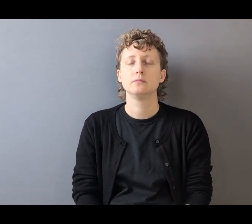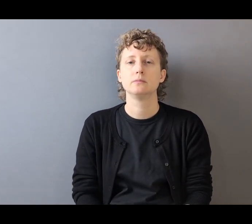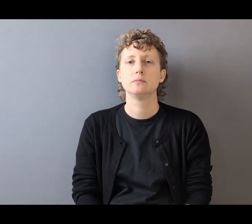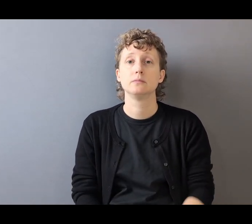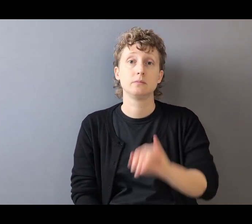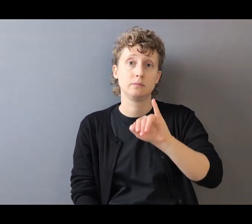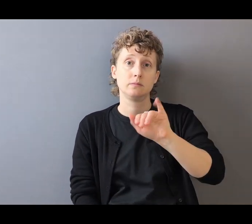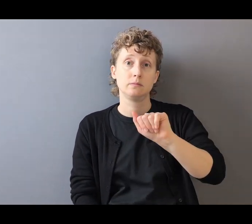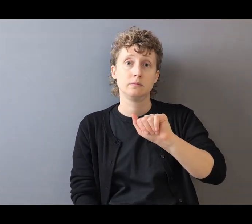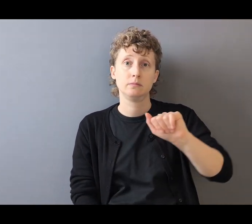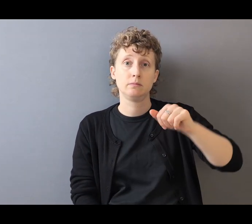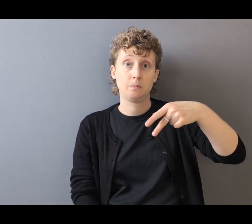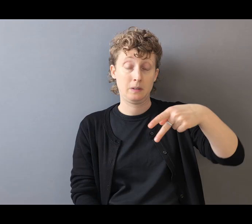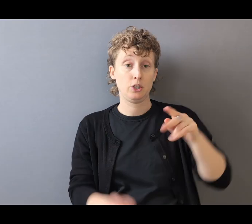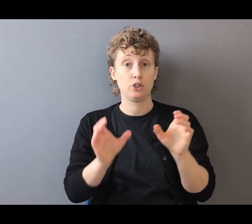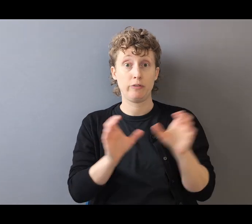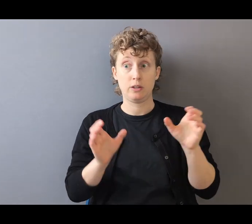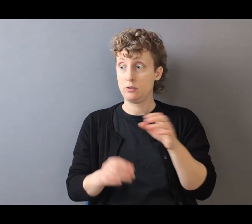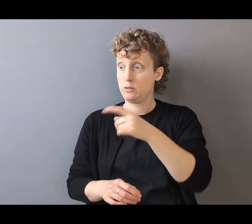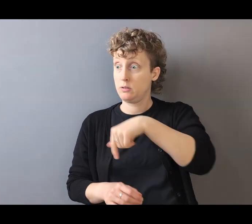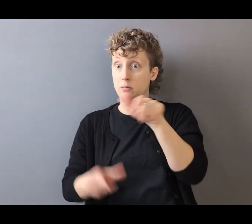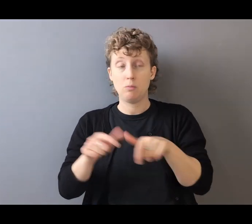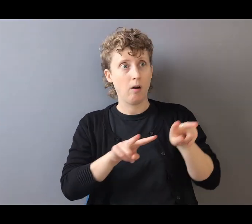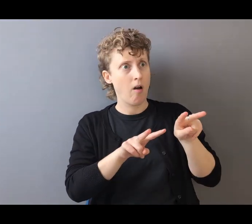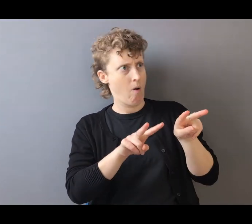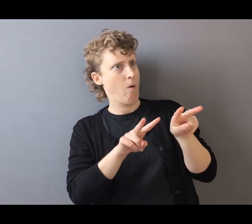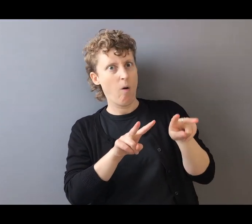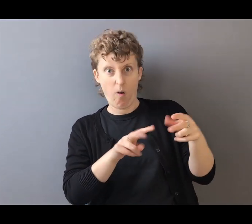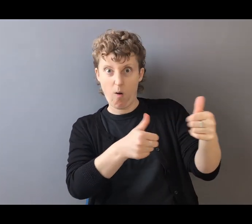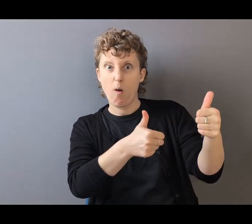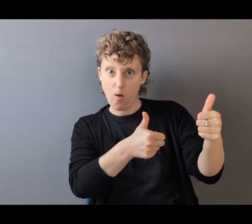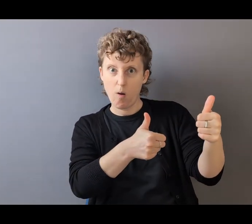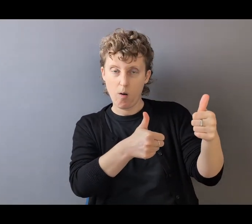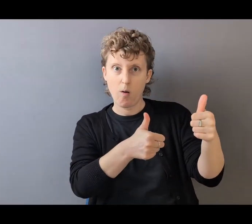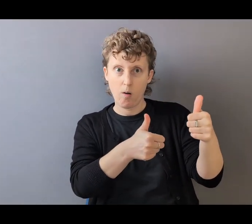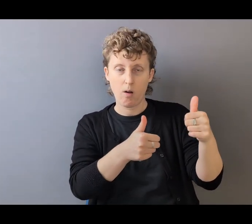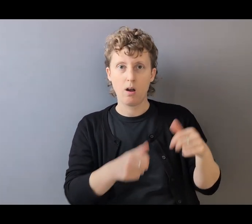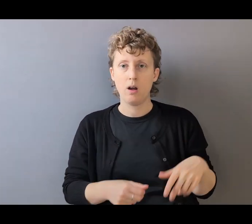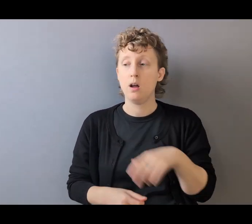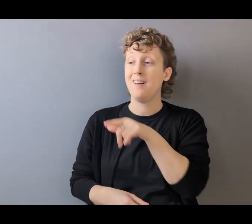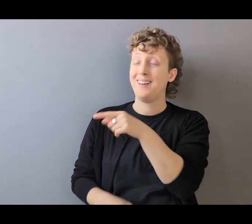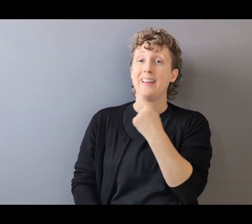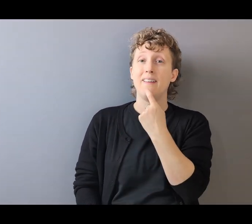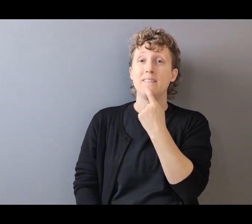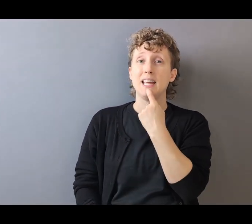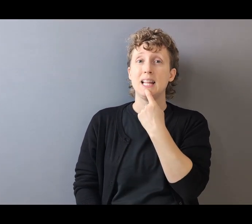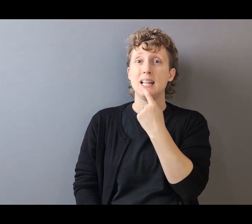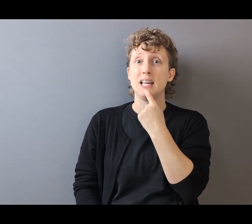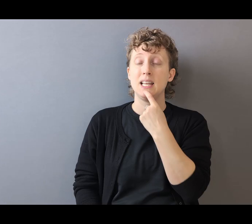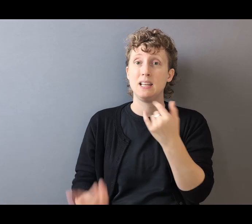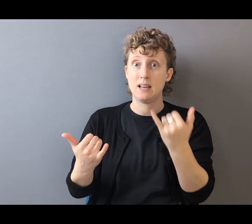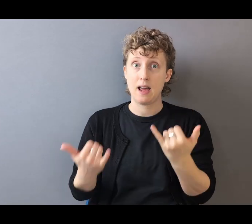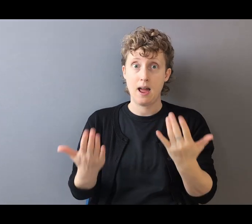are held in high regard. As you said, in Finland, I think it's becoming more and more